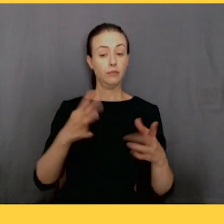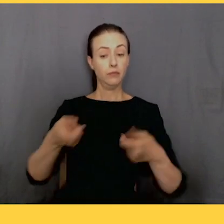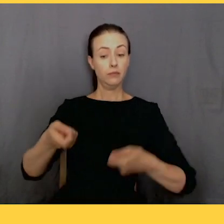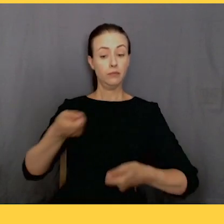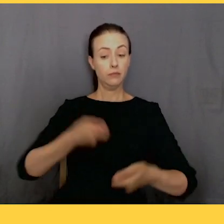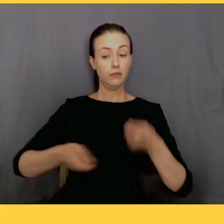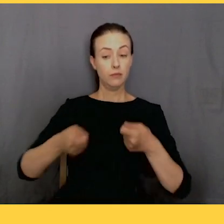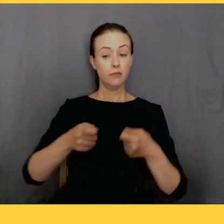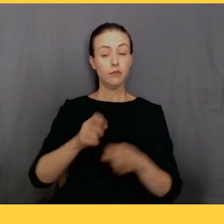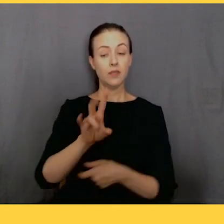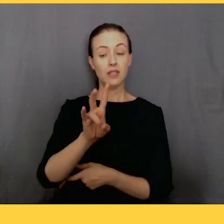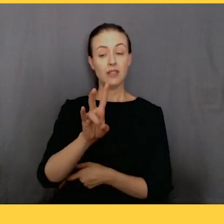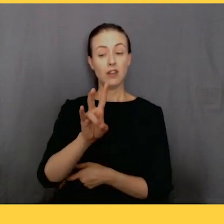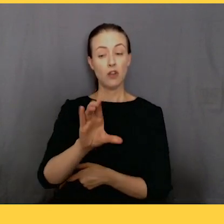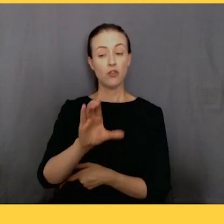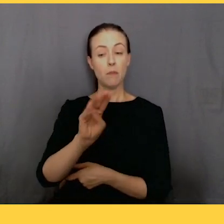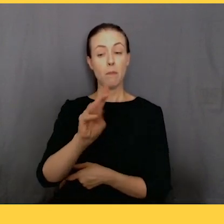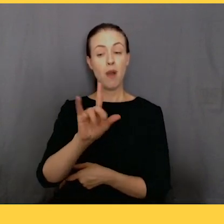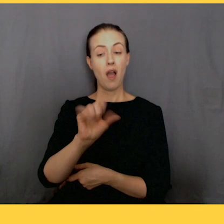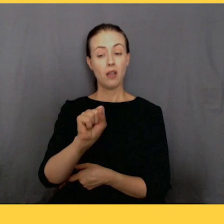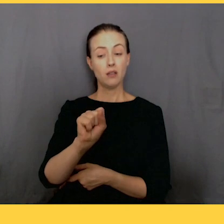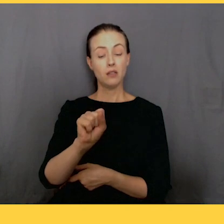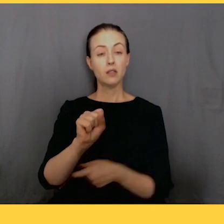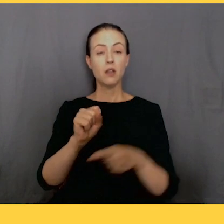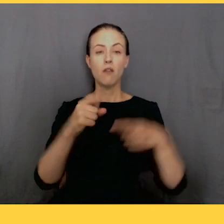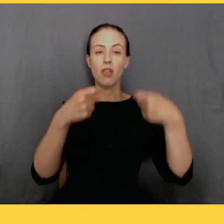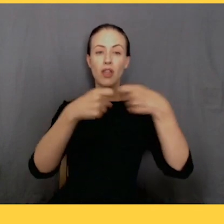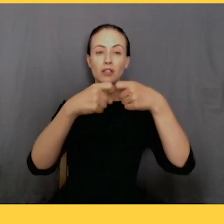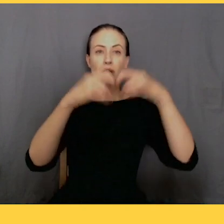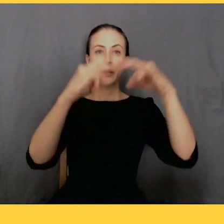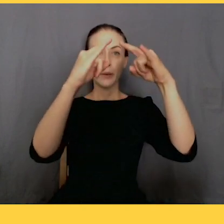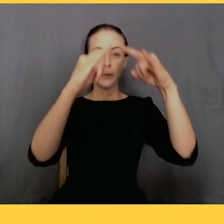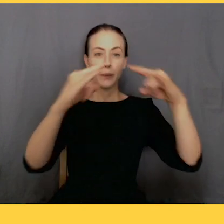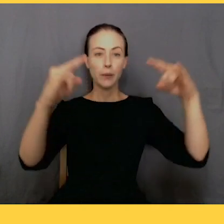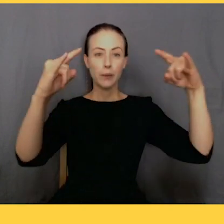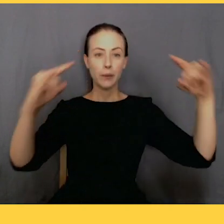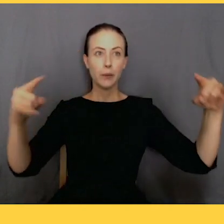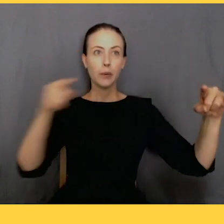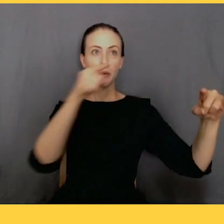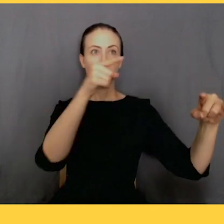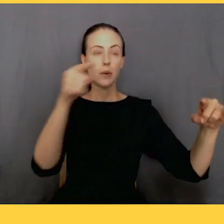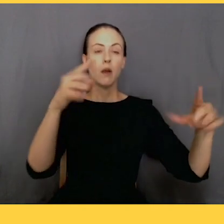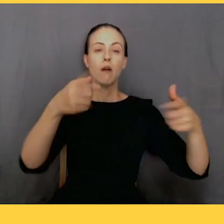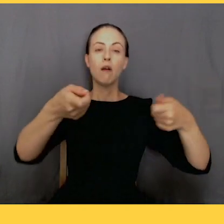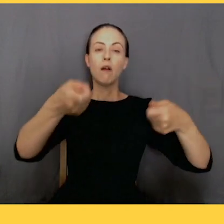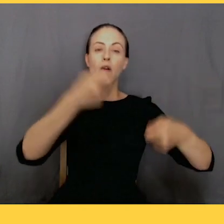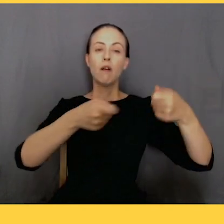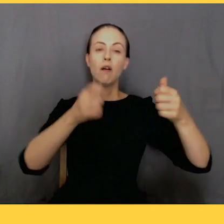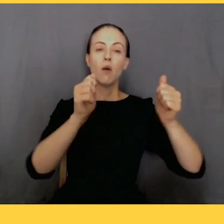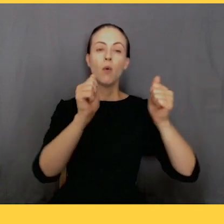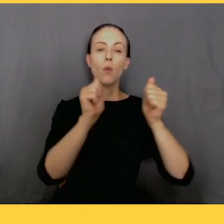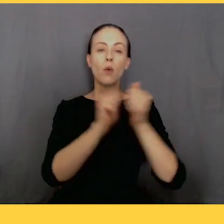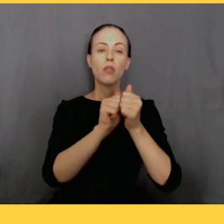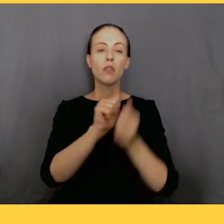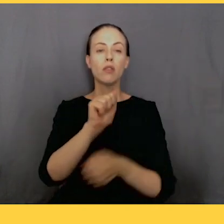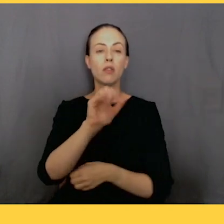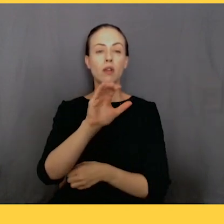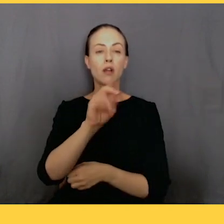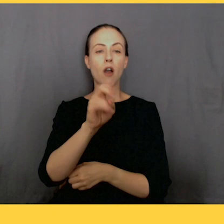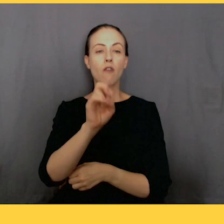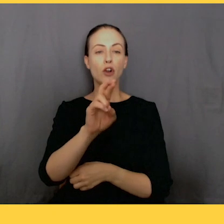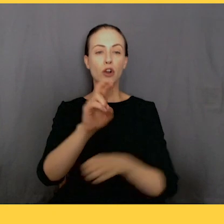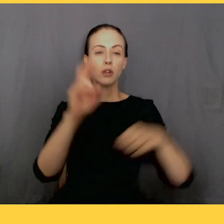miles of power lines with insulated wires in 2020 and installing fast acting fuses at more